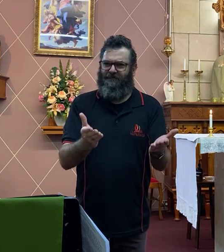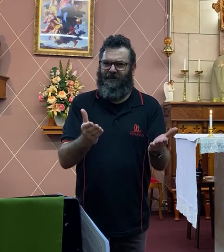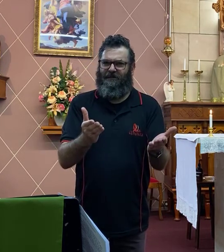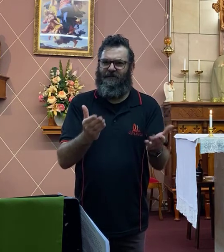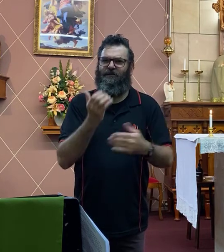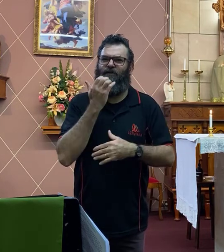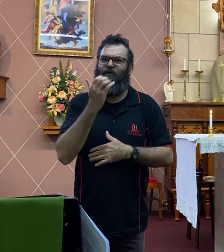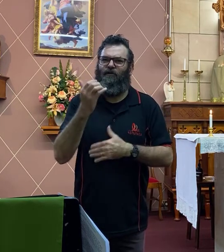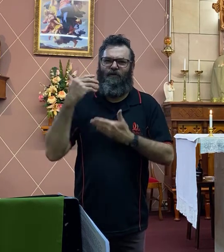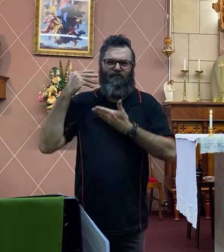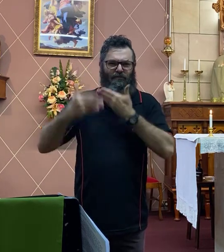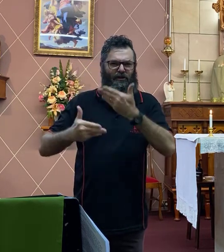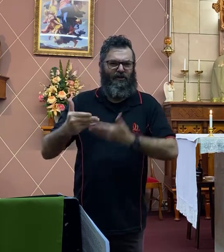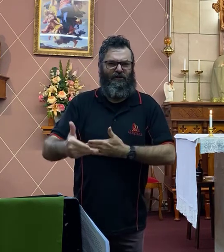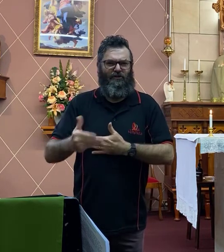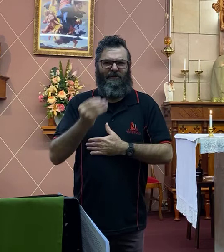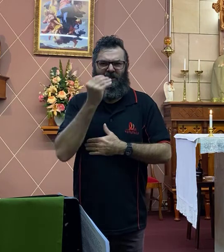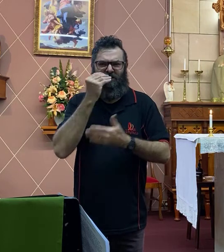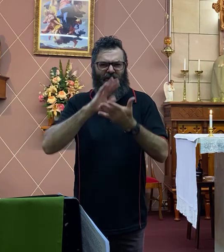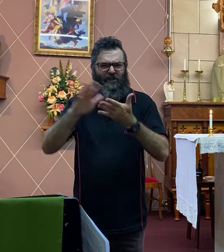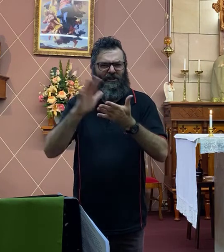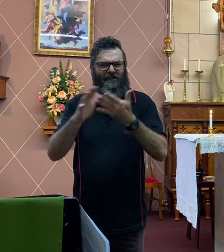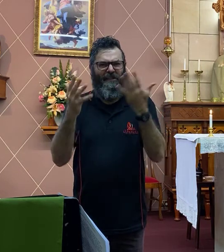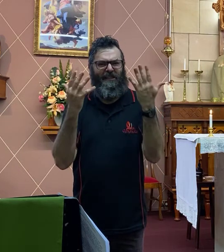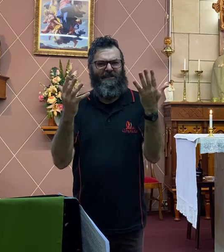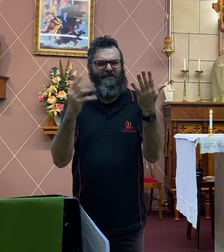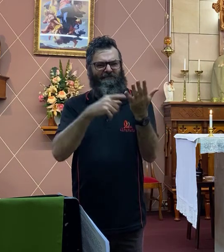hands?" Jesus answered,